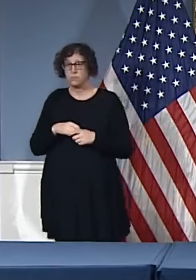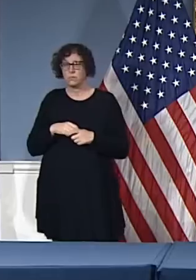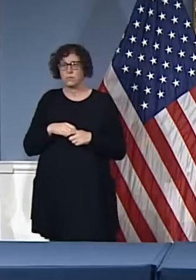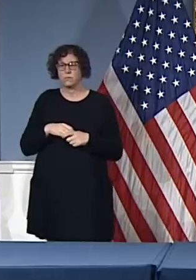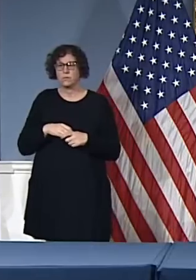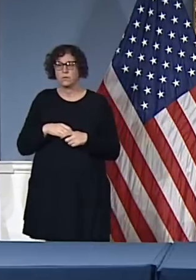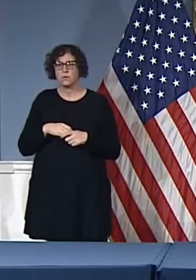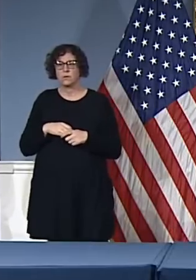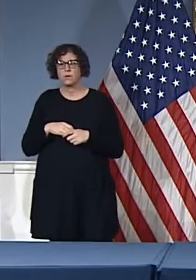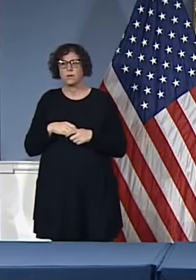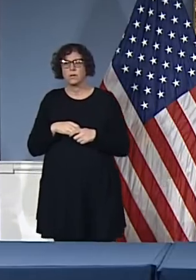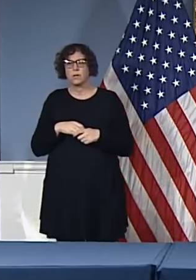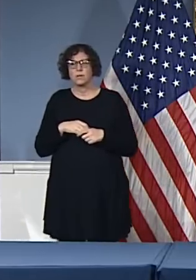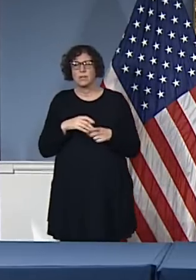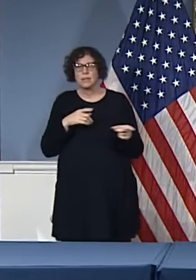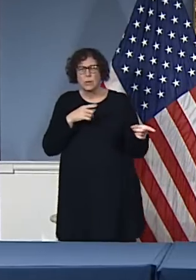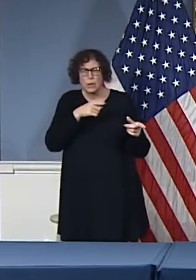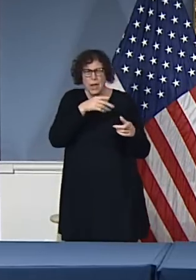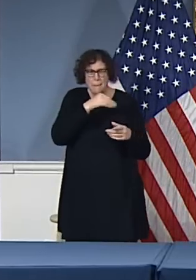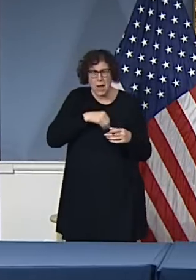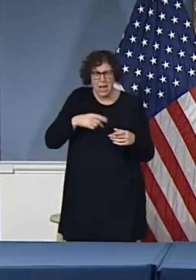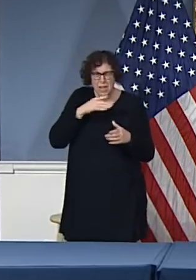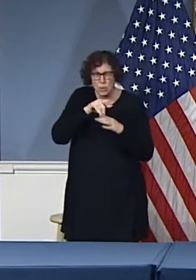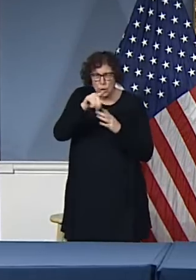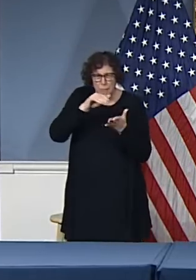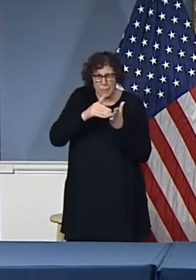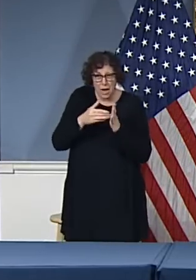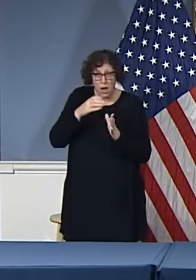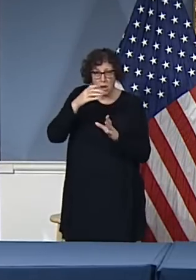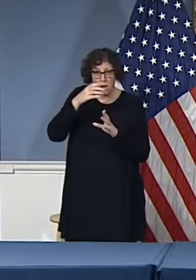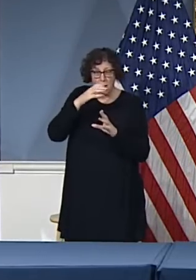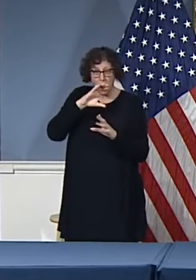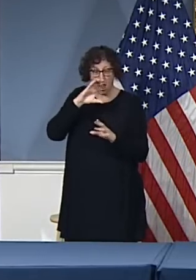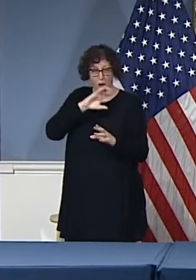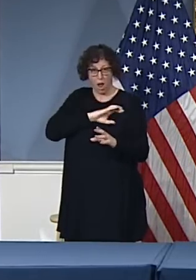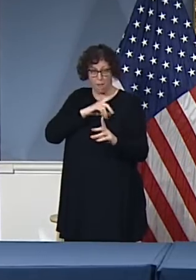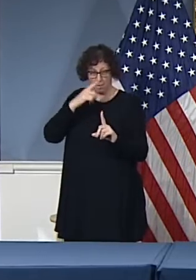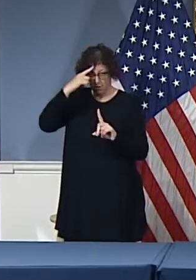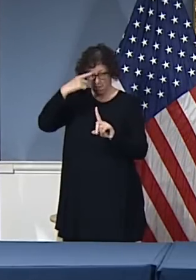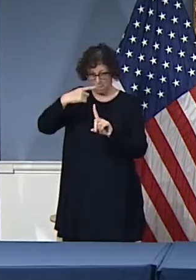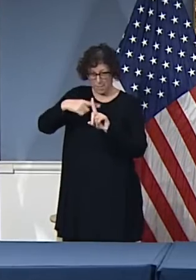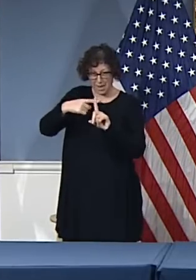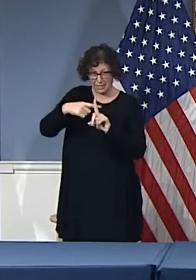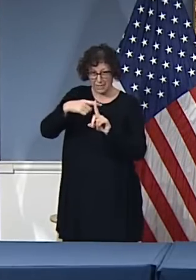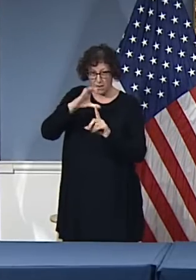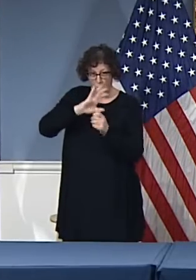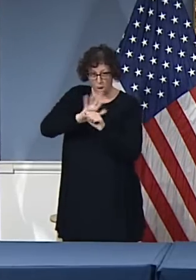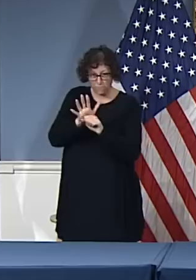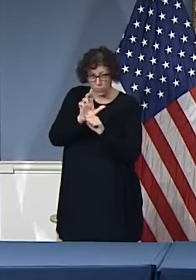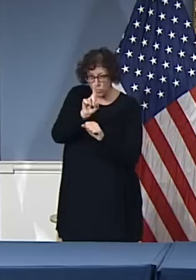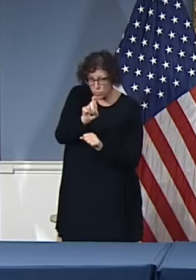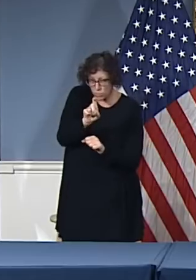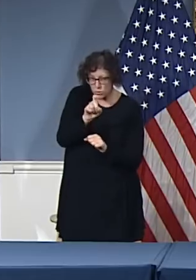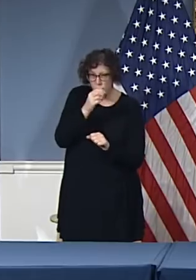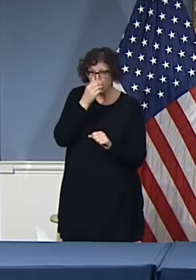Post come once the officer tests positive, are you going back and telling members of the public who they've interacted with in the course of doing their